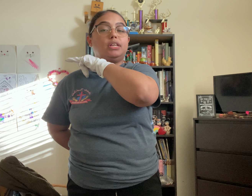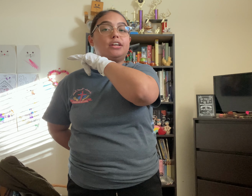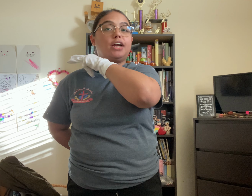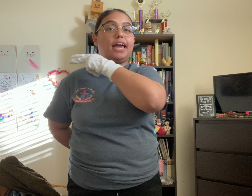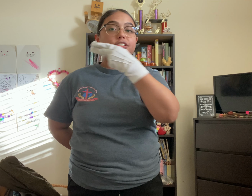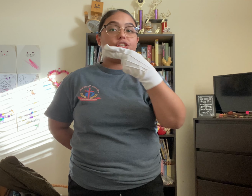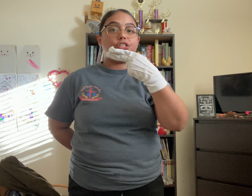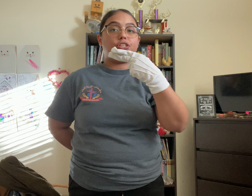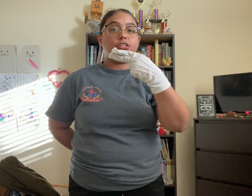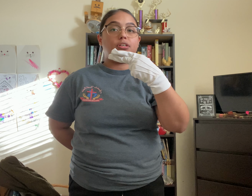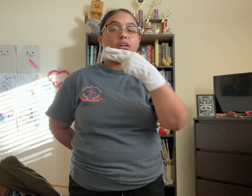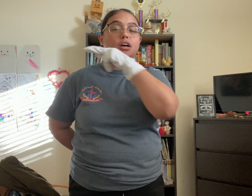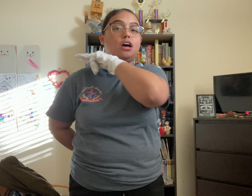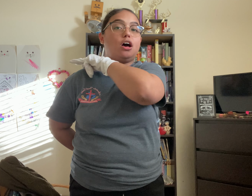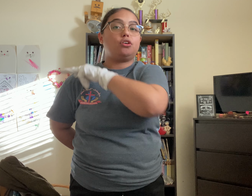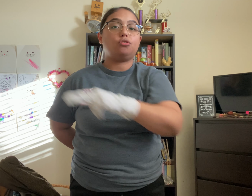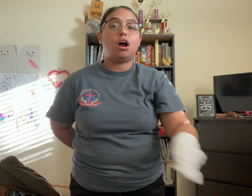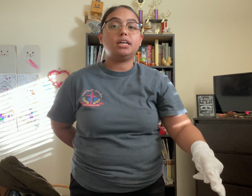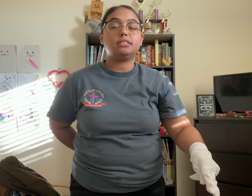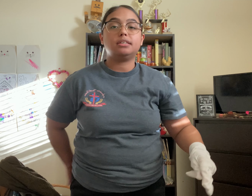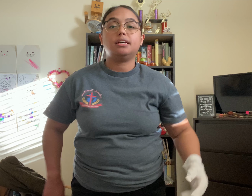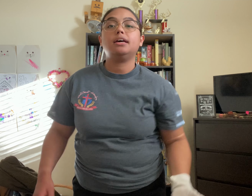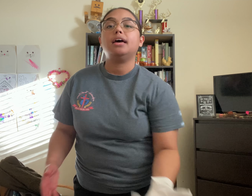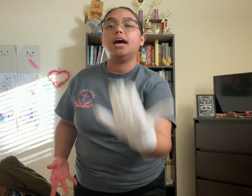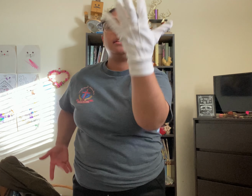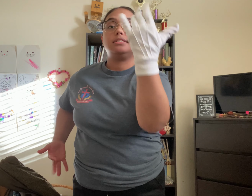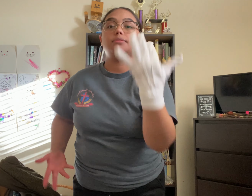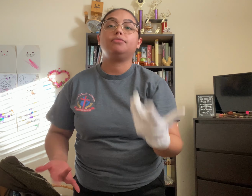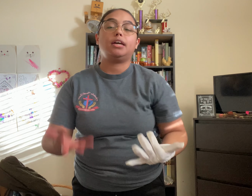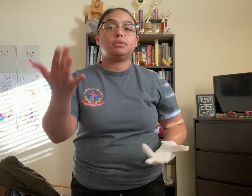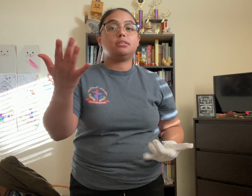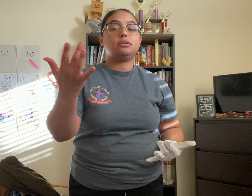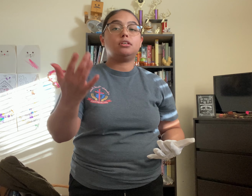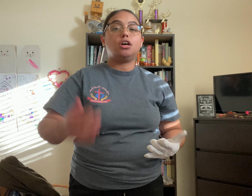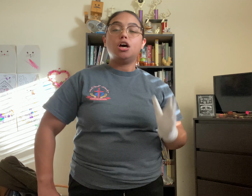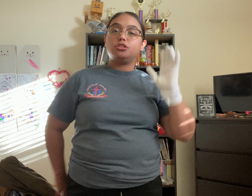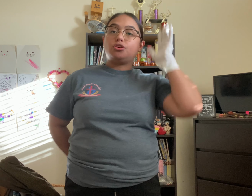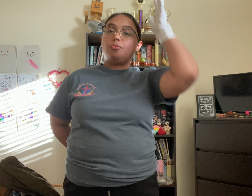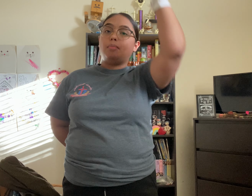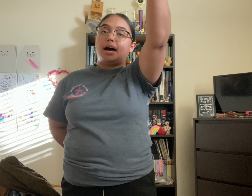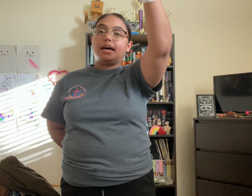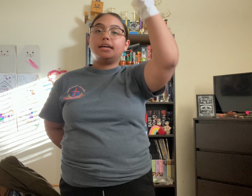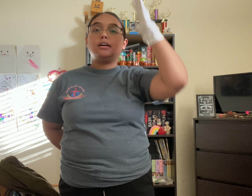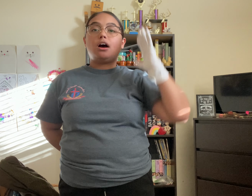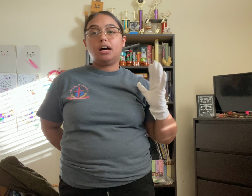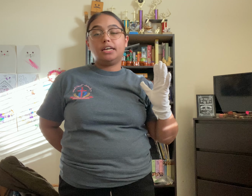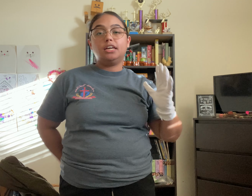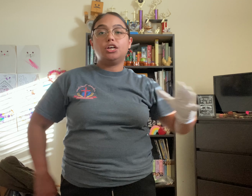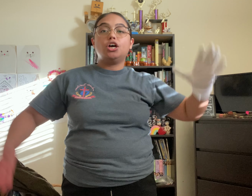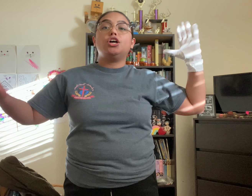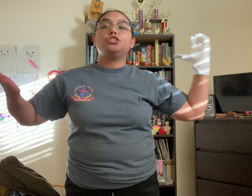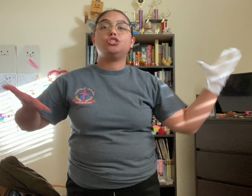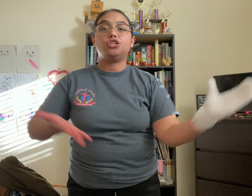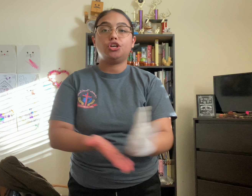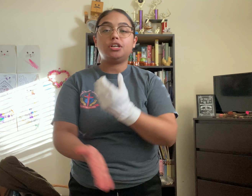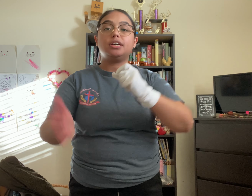letter H, across, and then some flames. So my God took